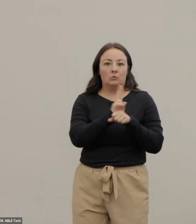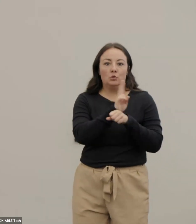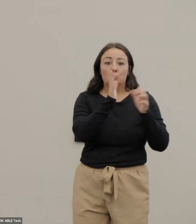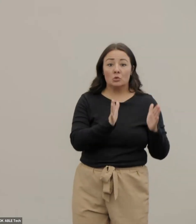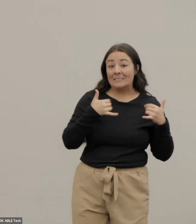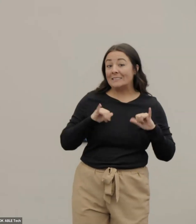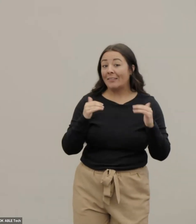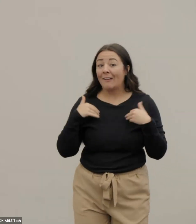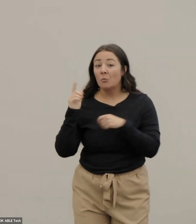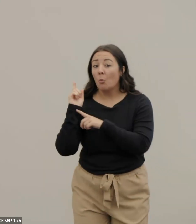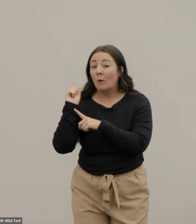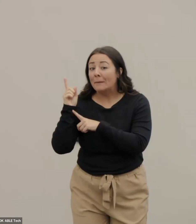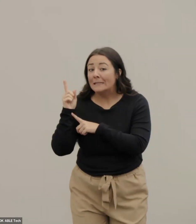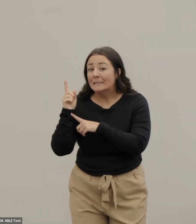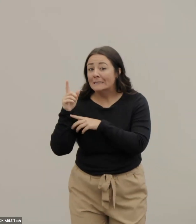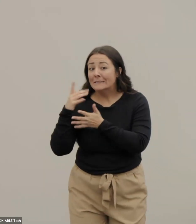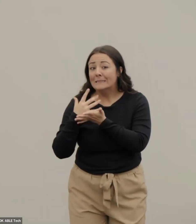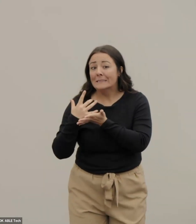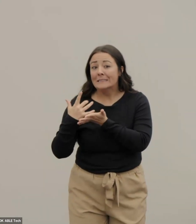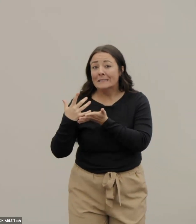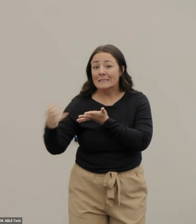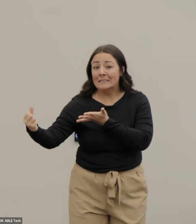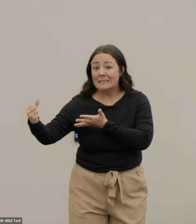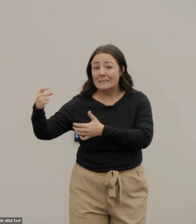Adam? 1 minute?